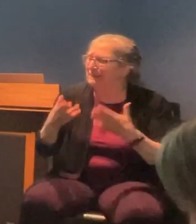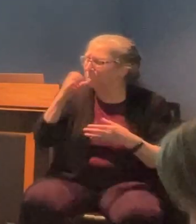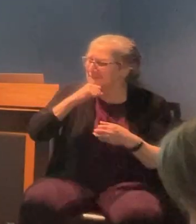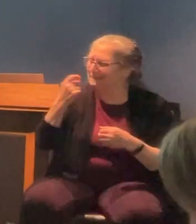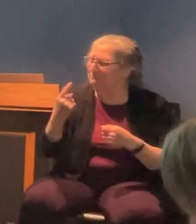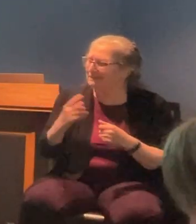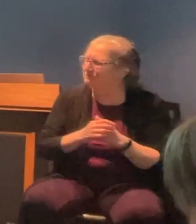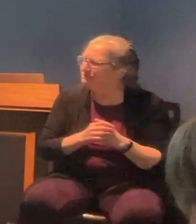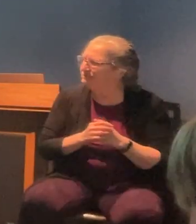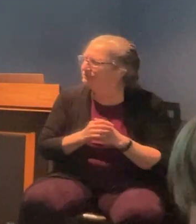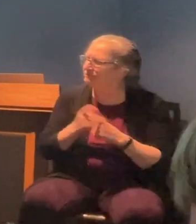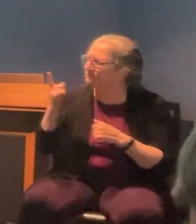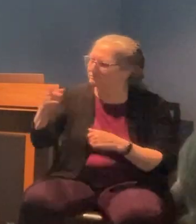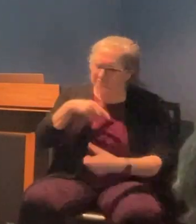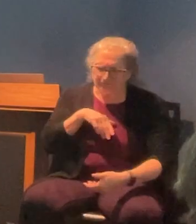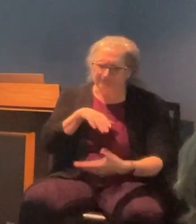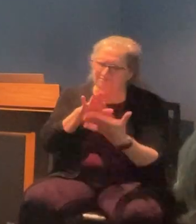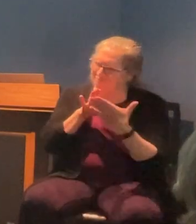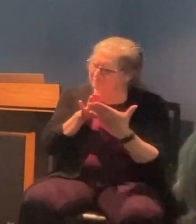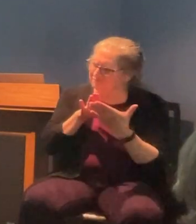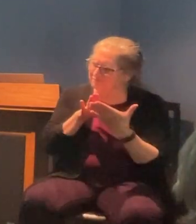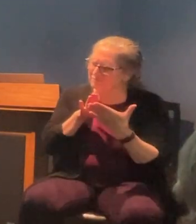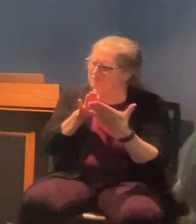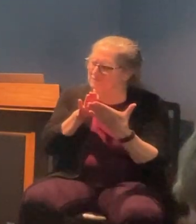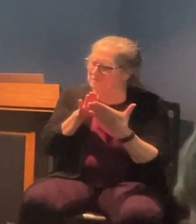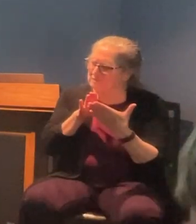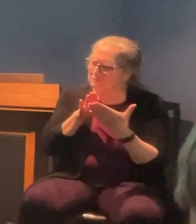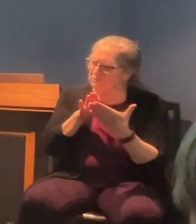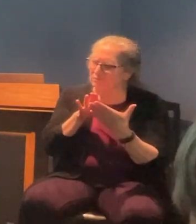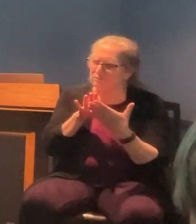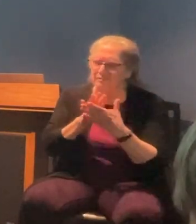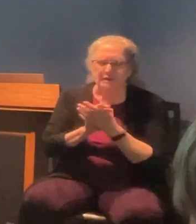understand. You're approaching this as an artist,